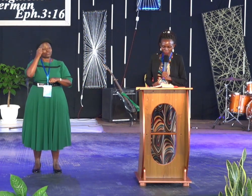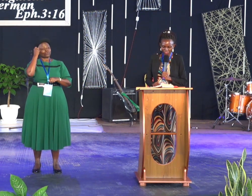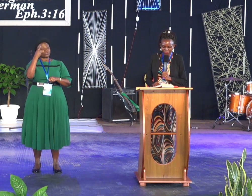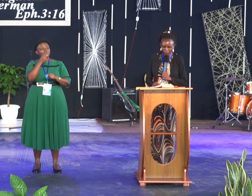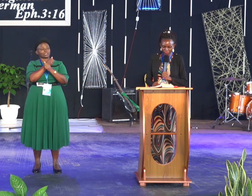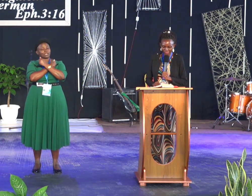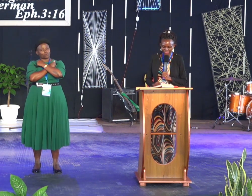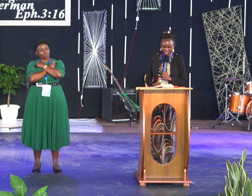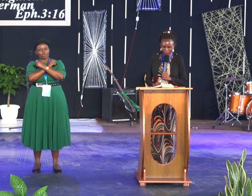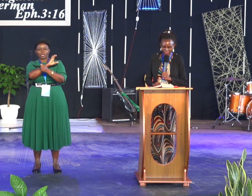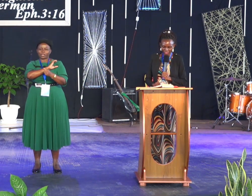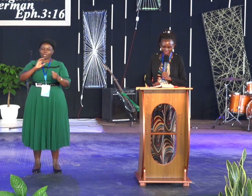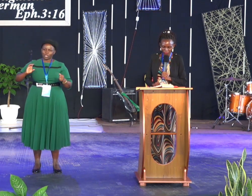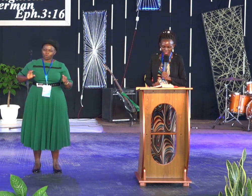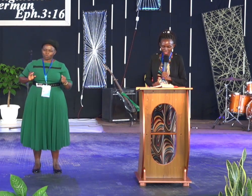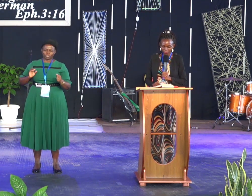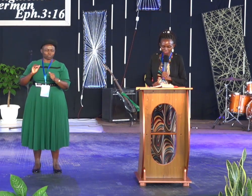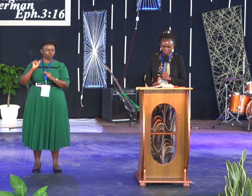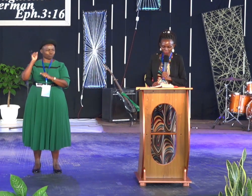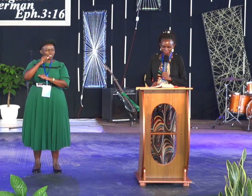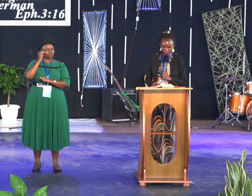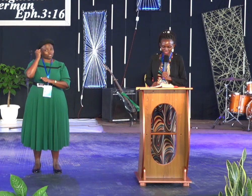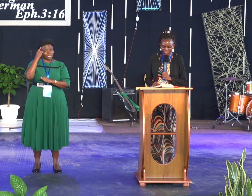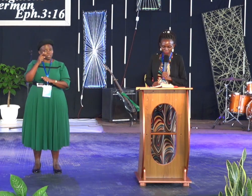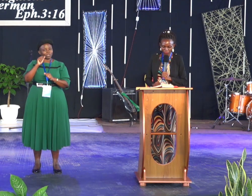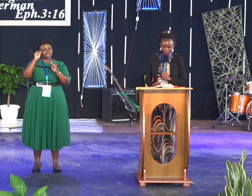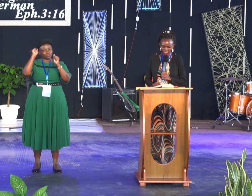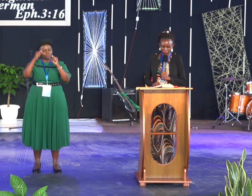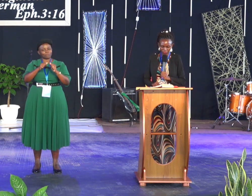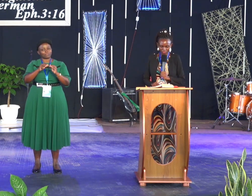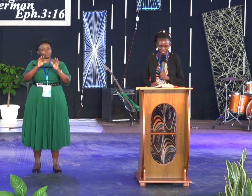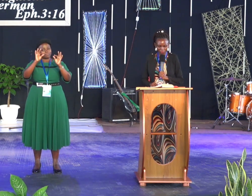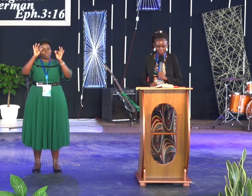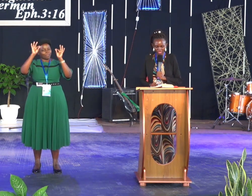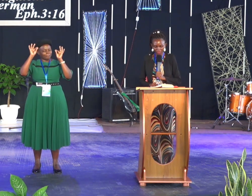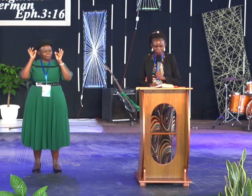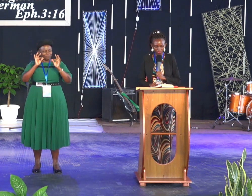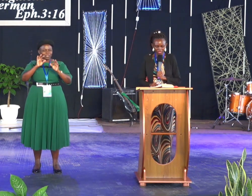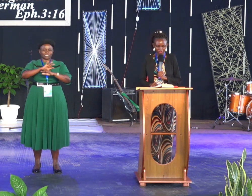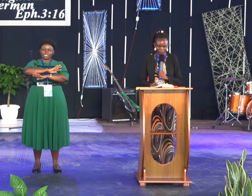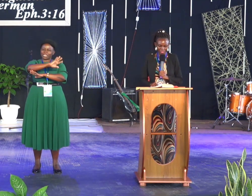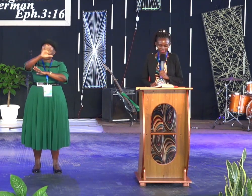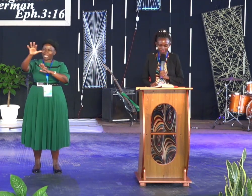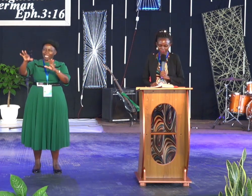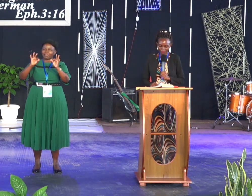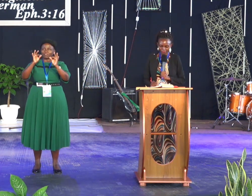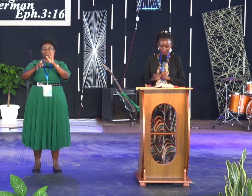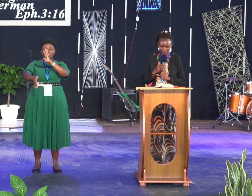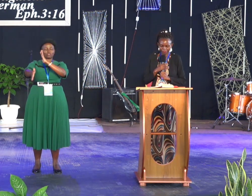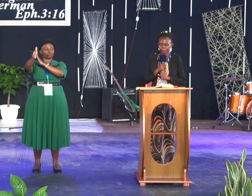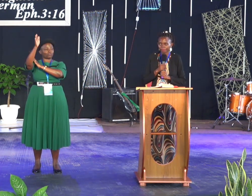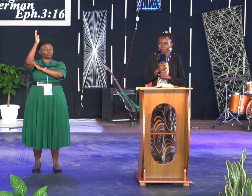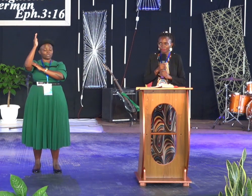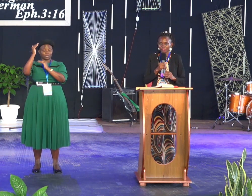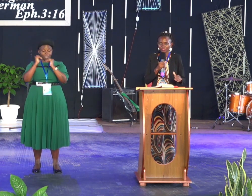okwagala kwa Kristo okusinga okutegeerwa mulyoke mutuukirire okutuusa okutuukirira kwonna okwa Katonda. He's praying for